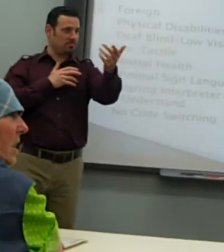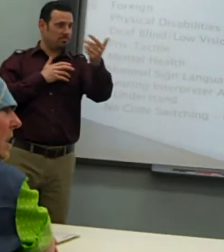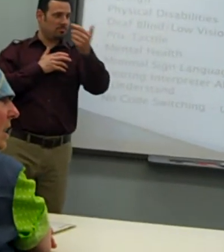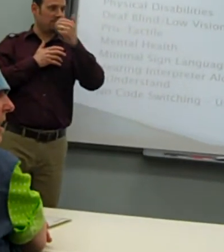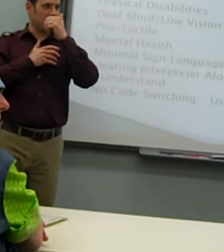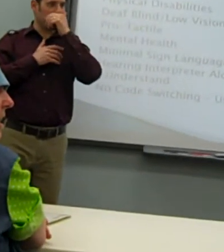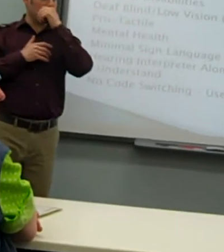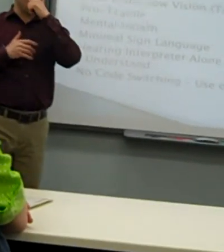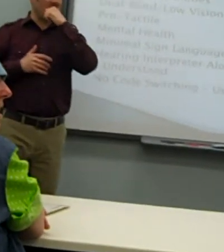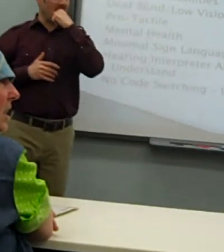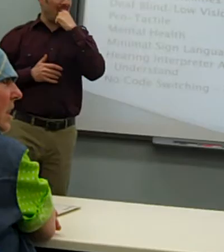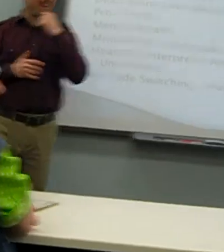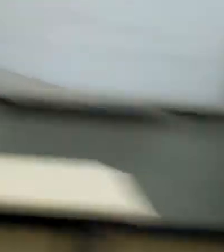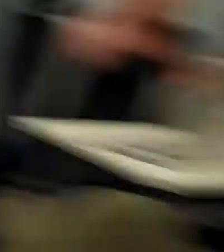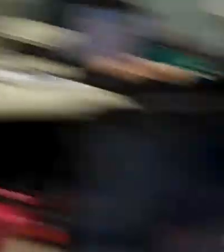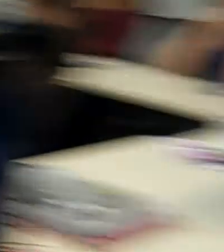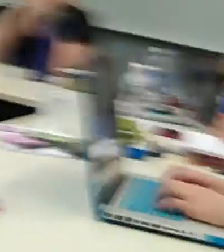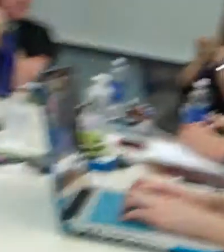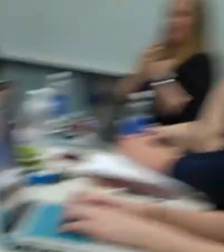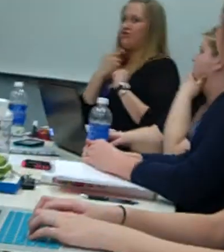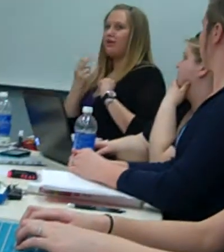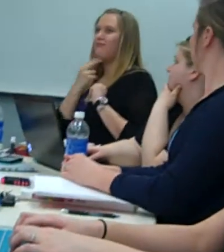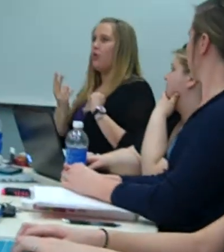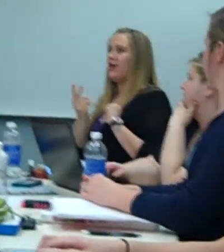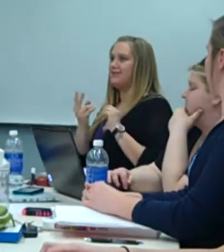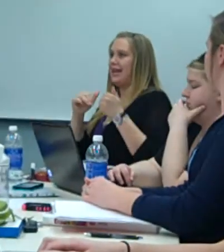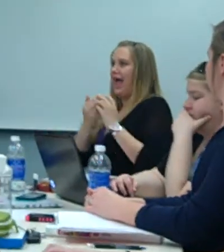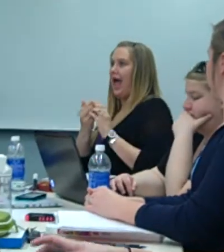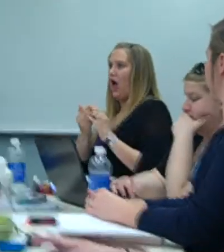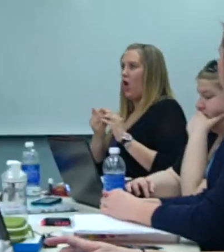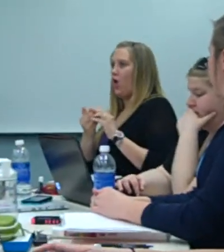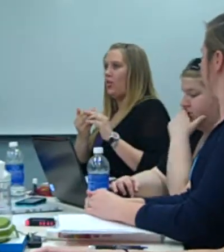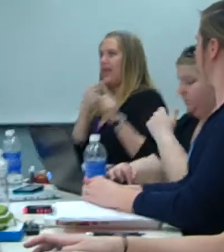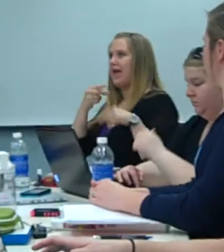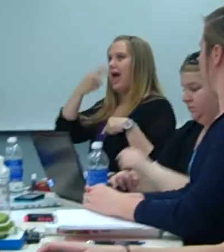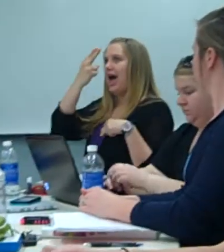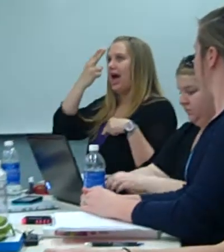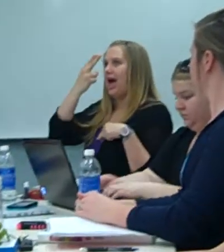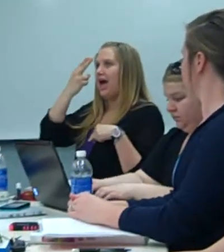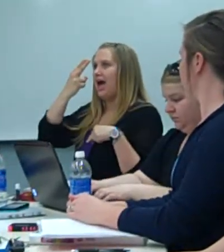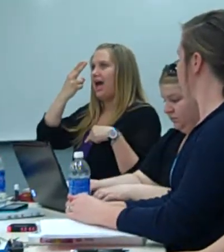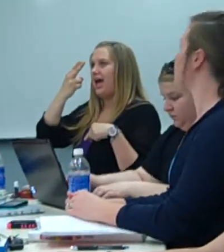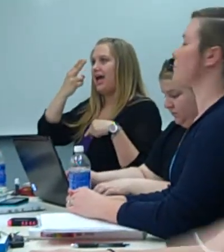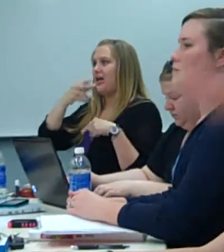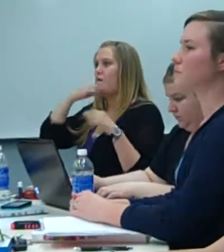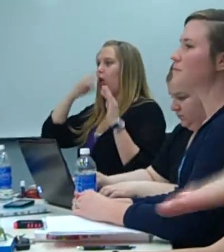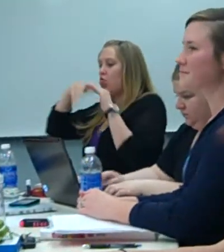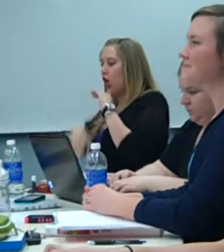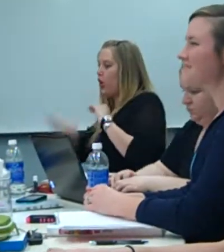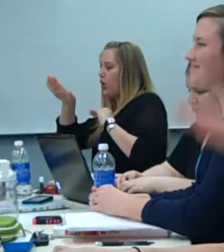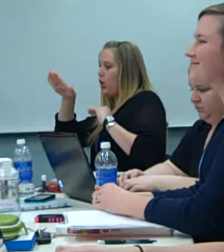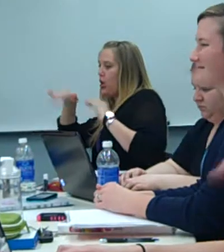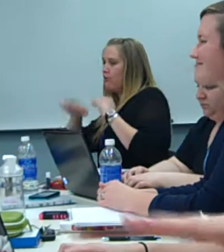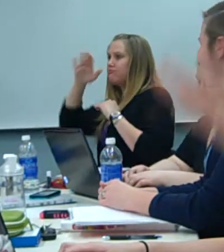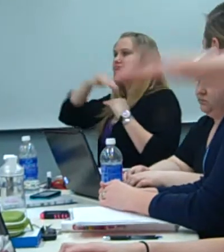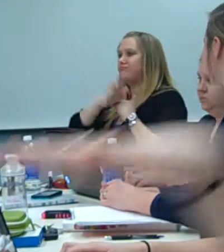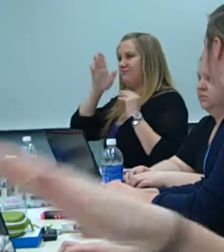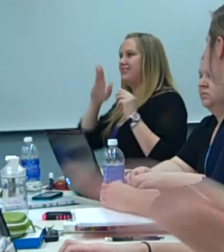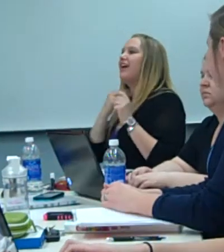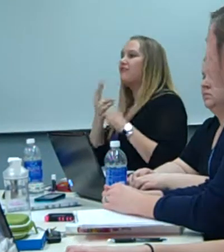I'm sorry. So sometimes they change their voice. They'll change maybe to a high or a low pitch. So